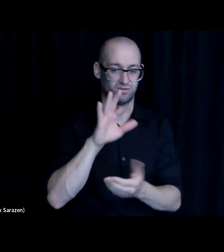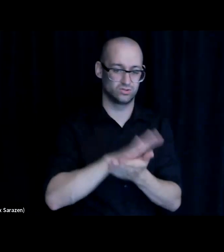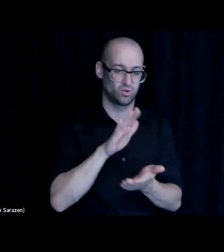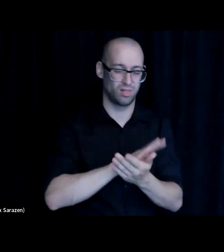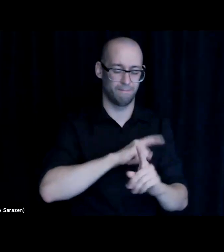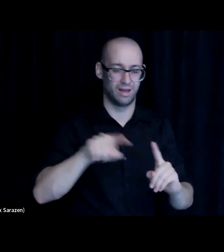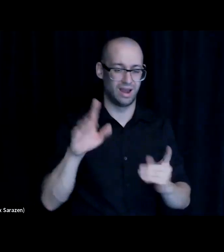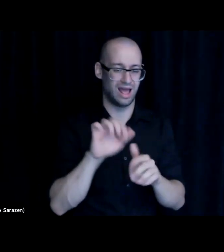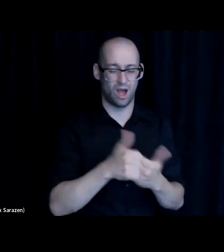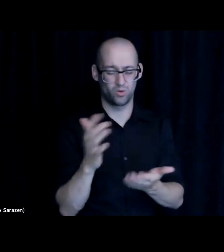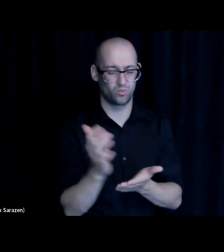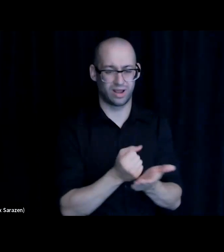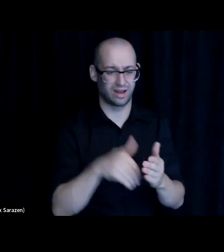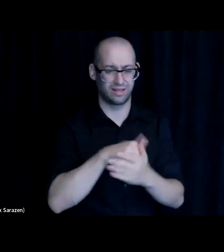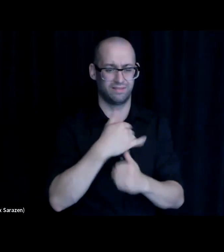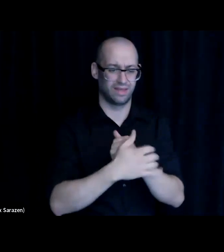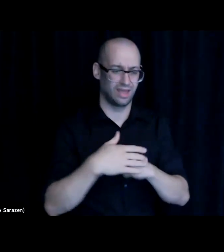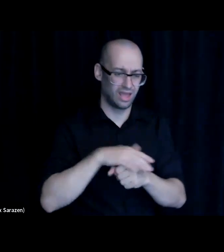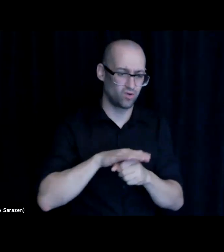up at a regional and a state level?